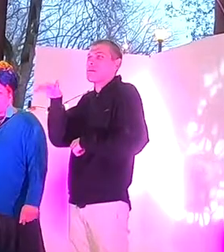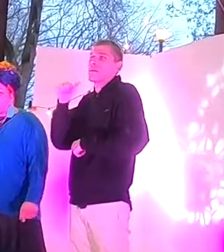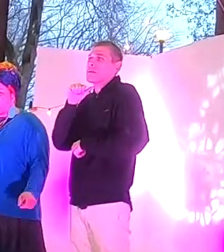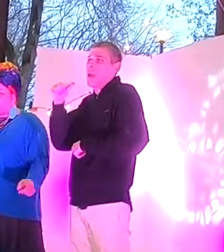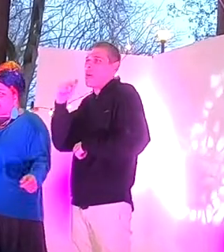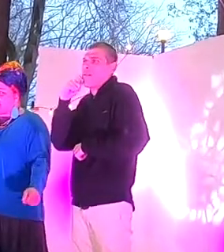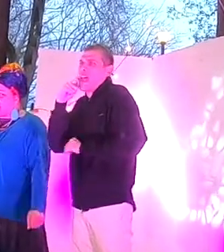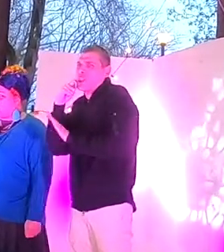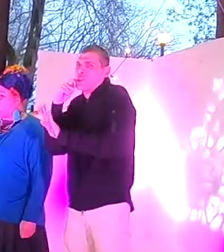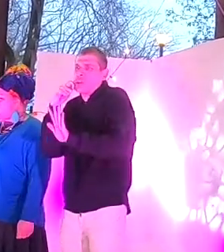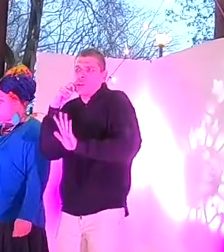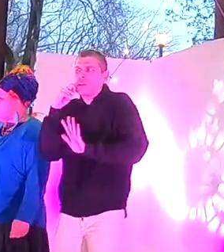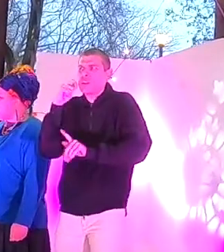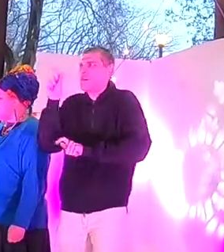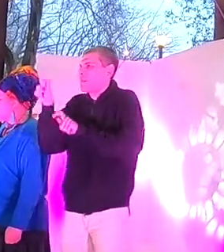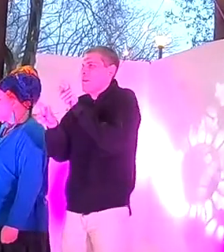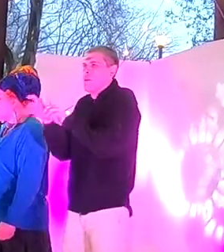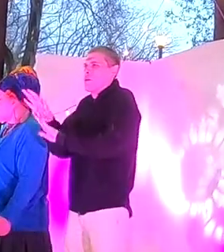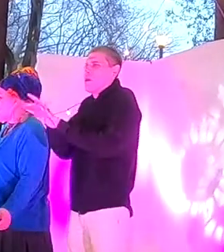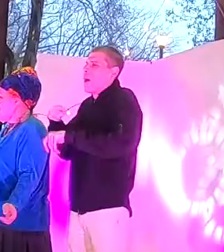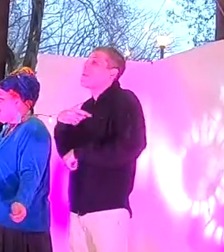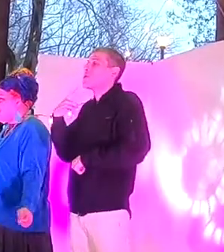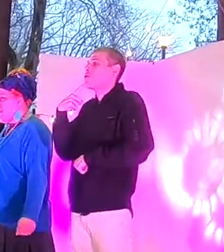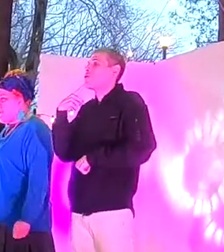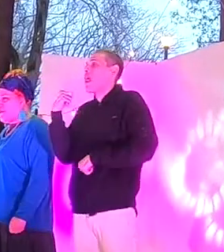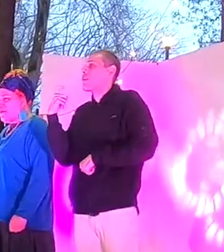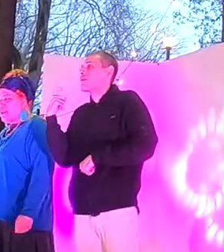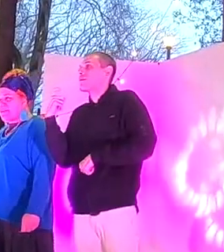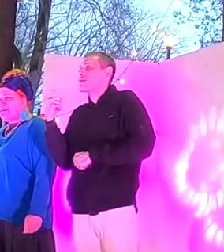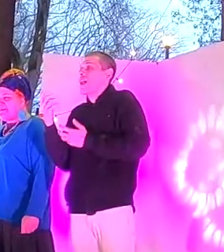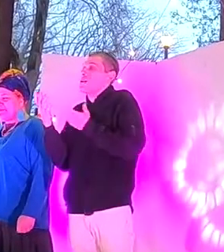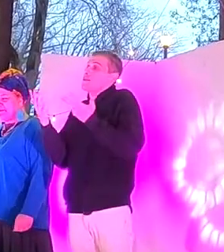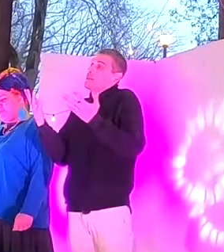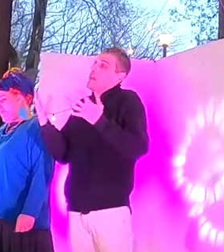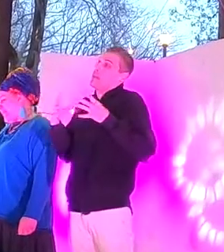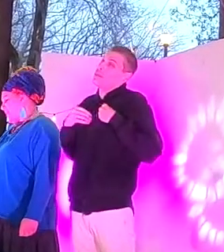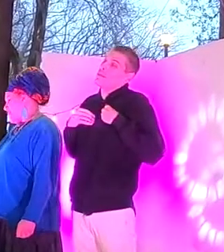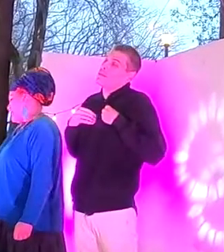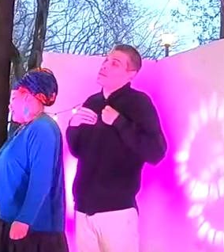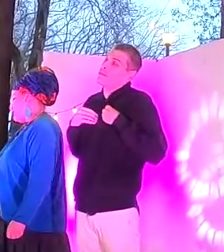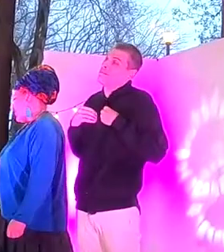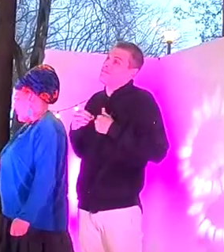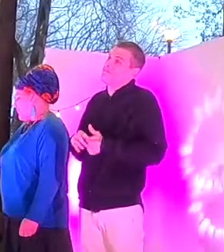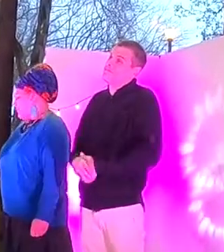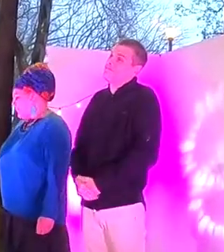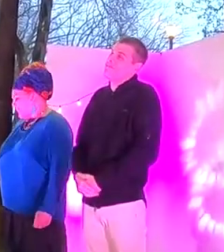flesh. Yes, I'm jealous, I suppose.